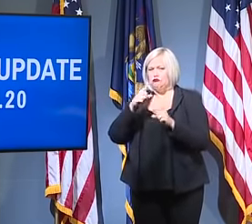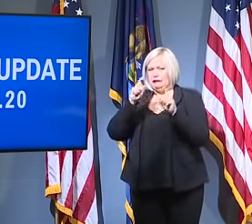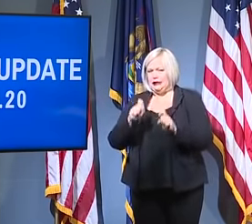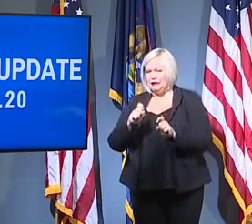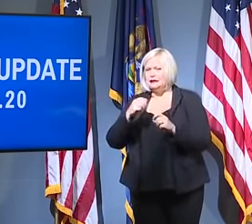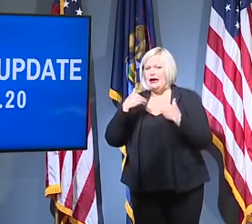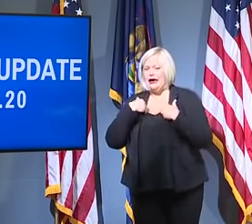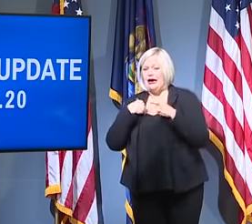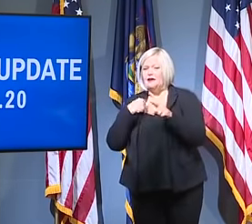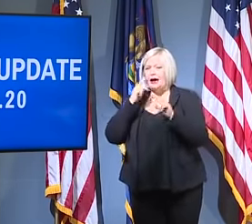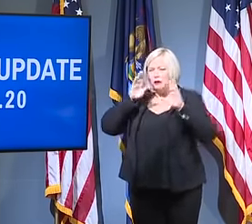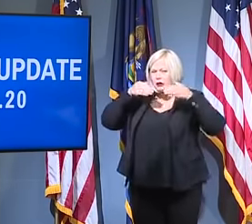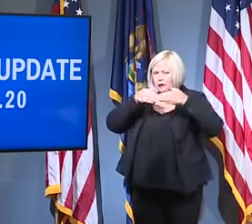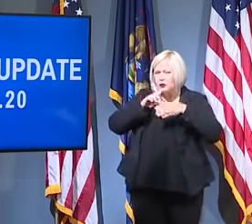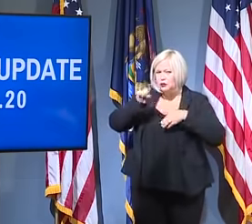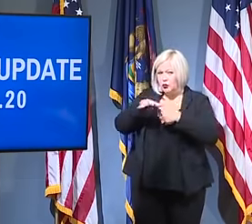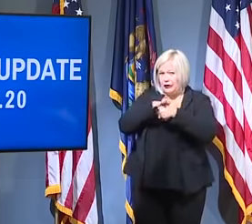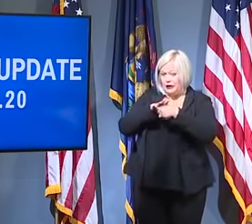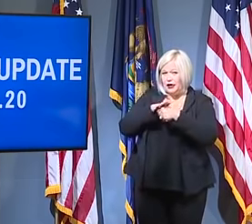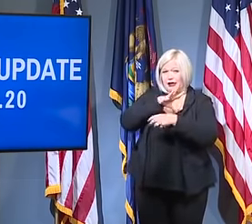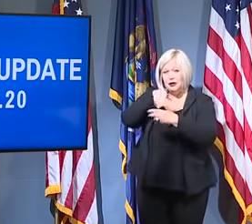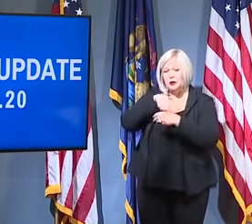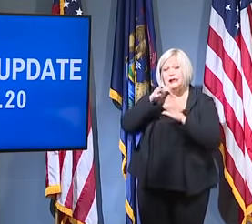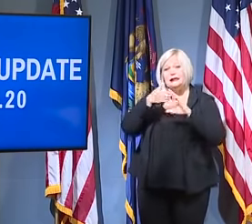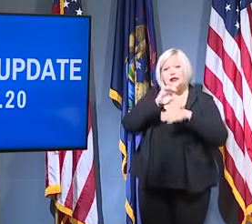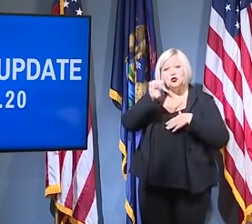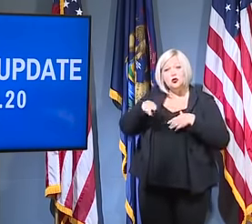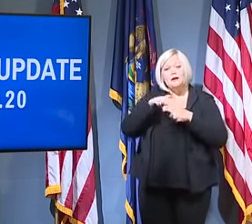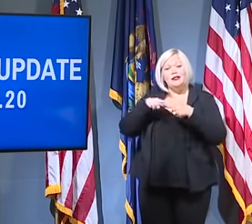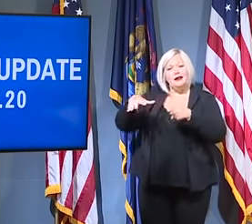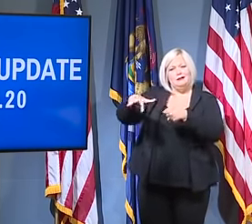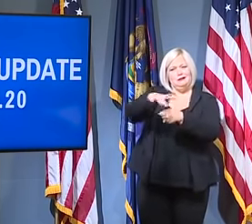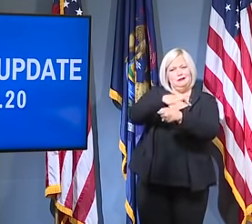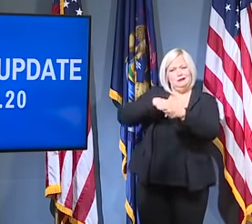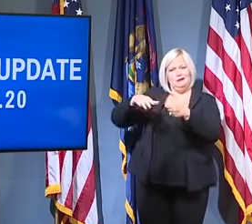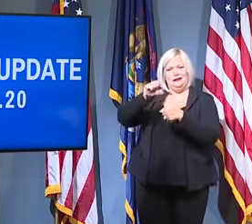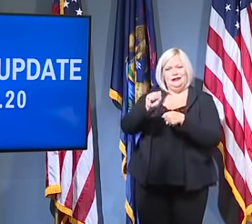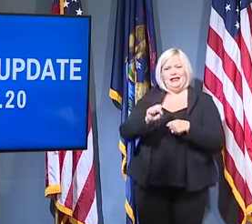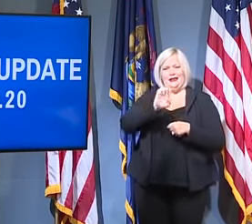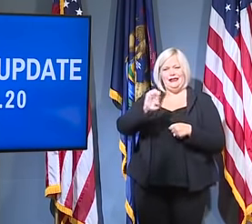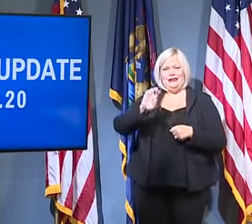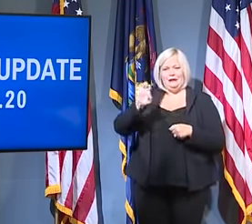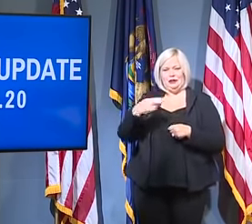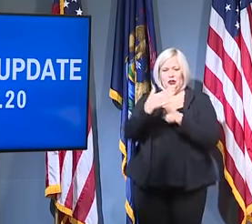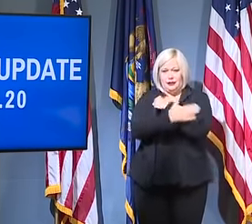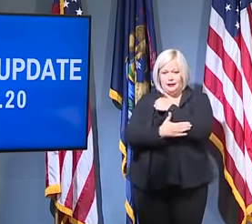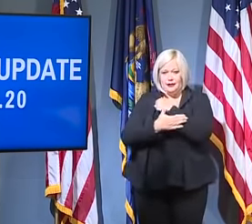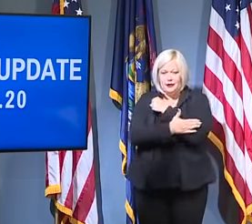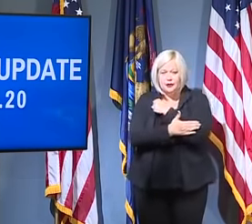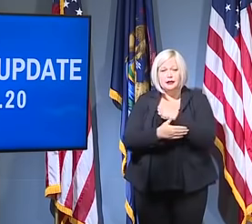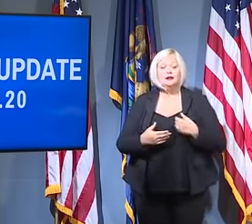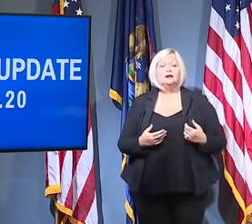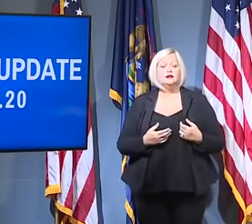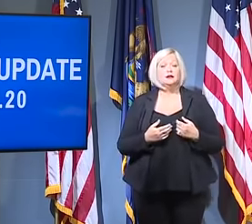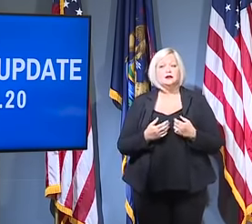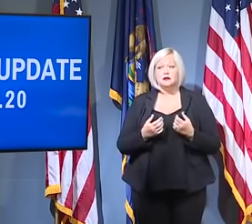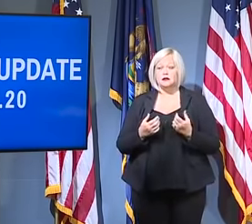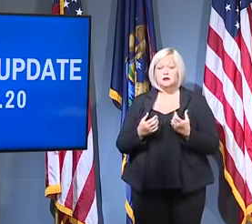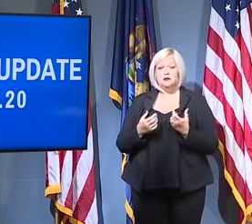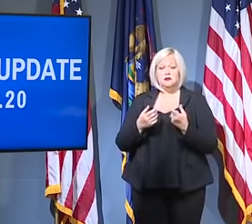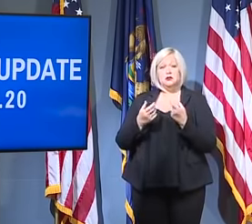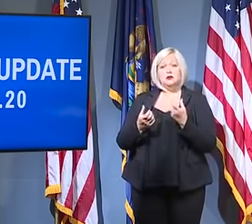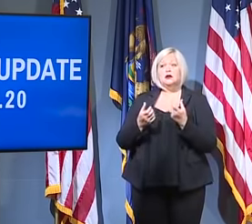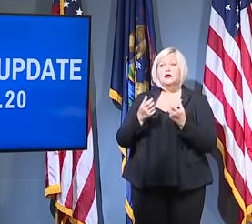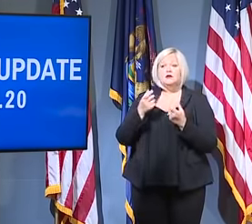more on the Detroit region, which includes the city of Detroit, but also the surrounding Southeast Michigan counties. So much of the elevation